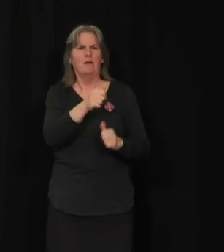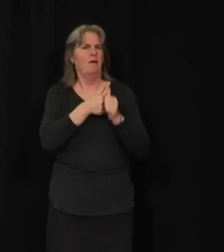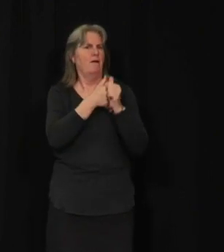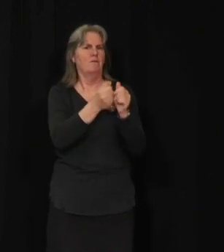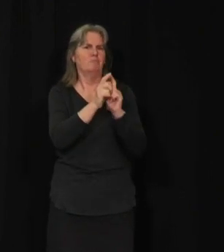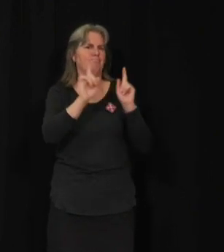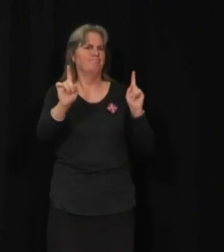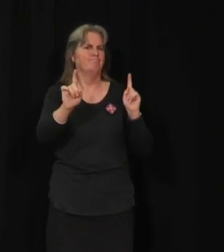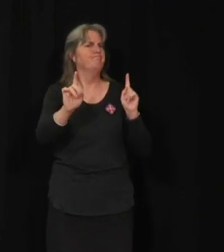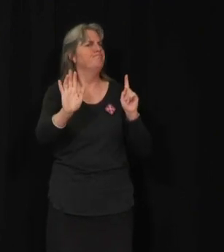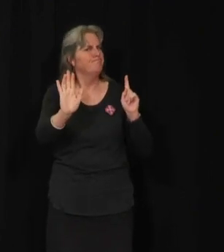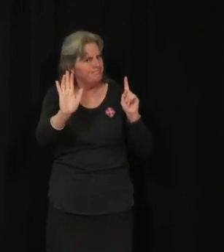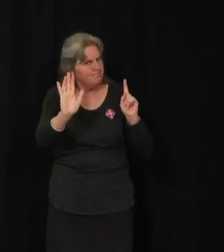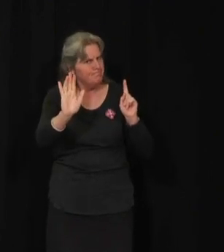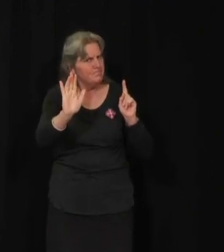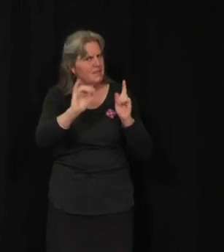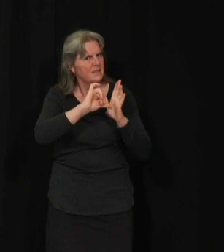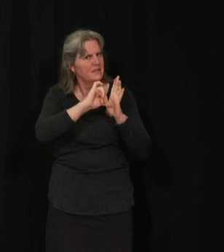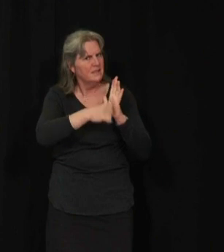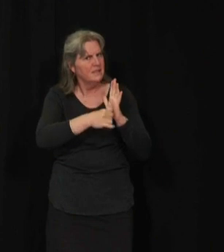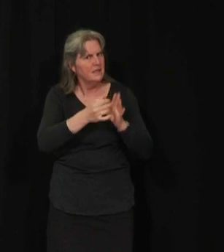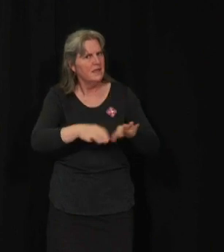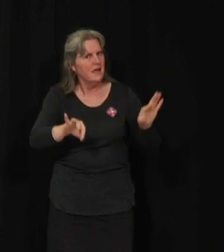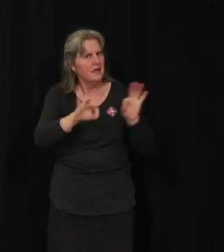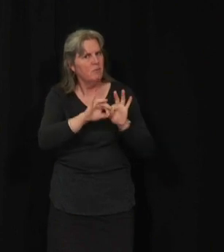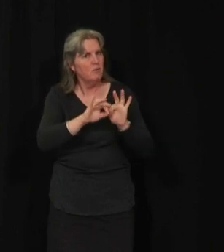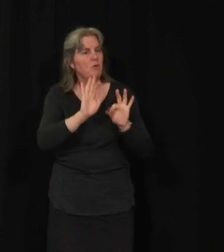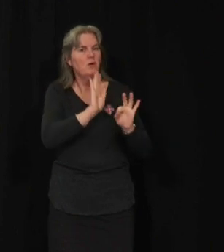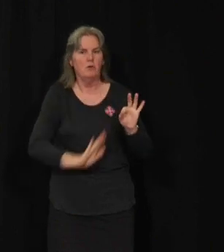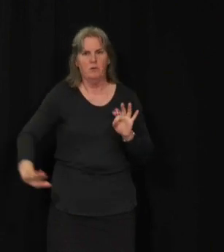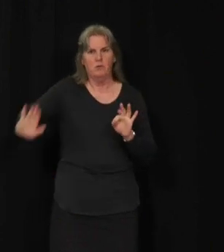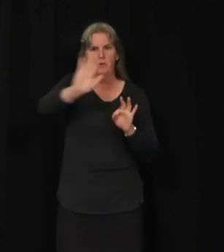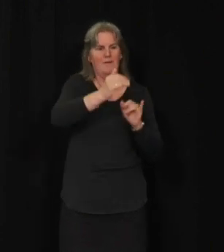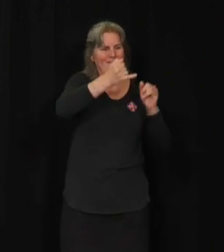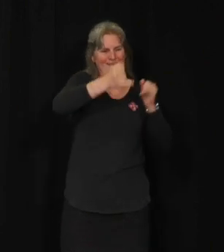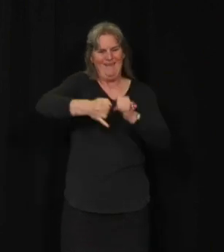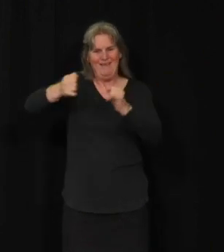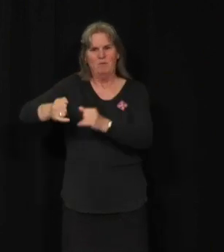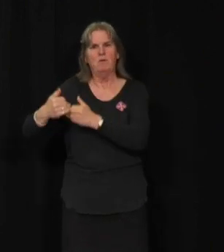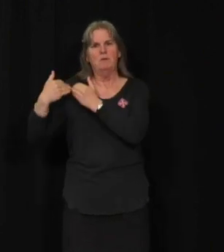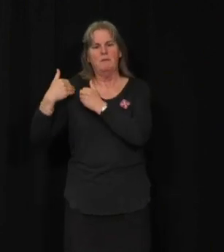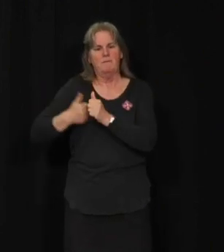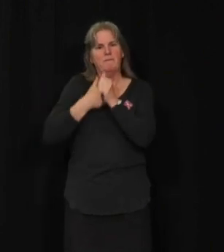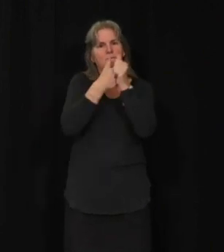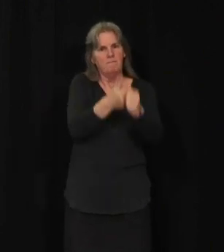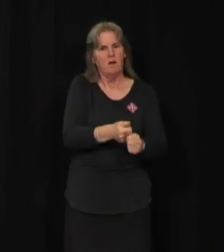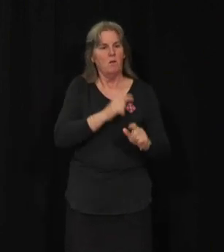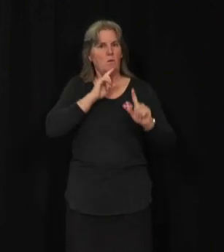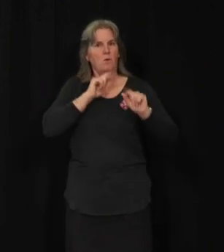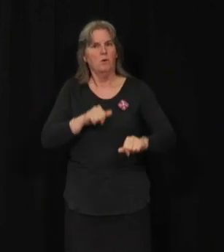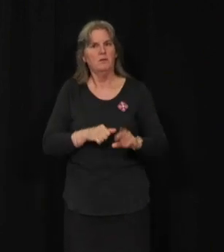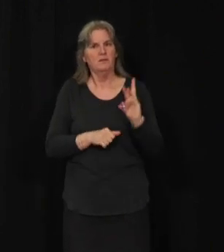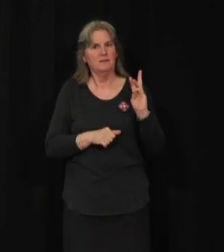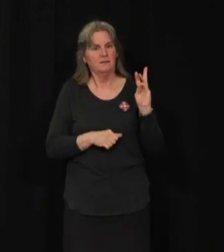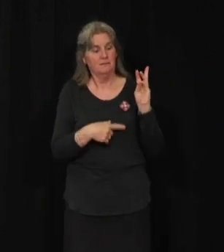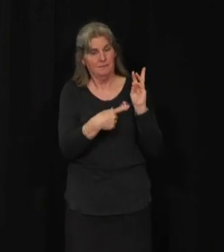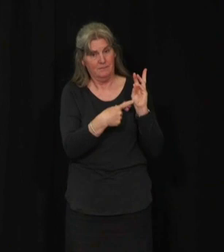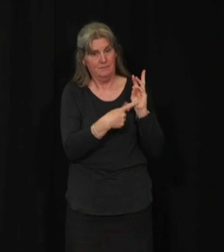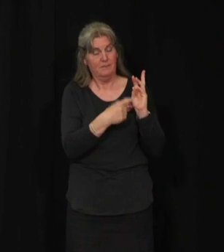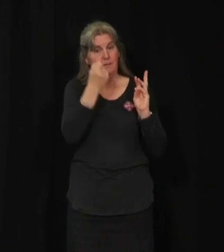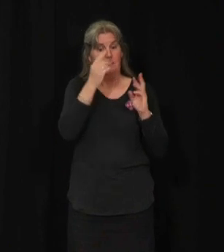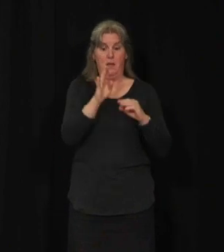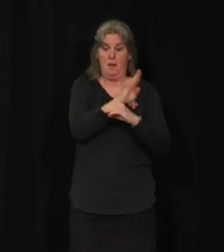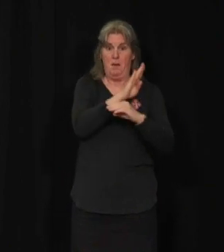must stress to people that it is on the individual to follow these orders. Now, business owners, they